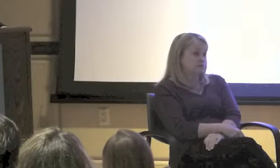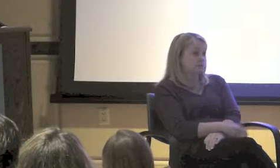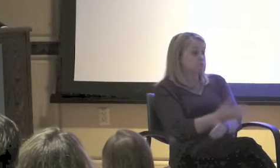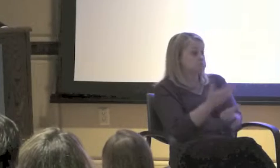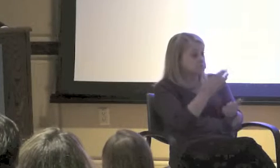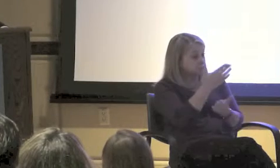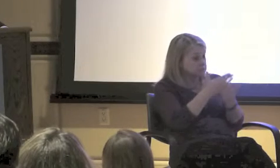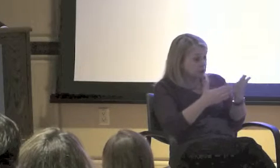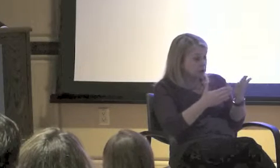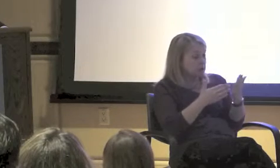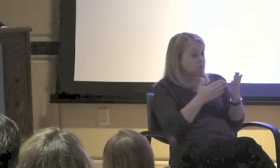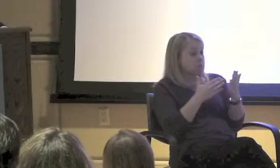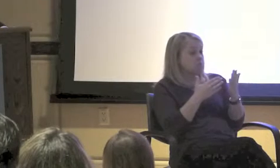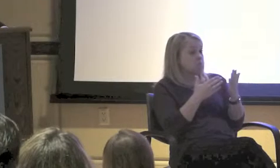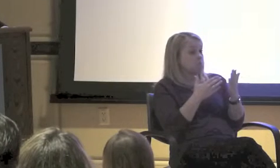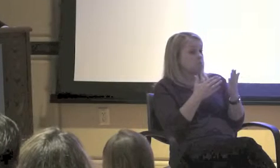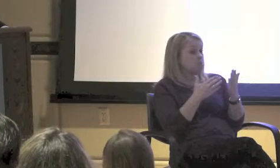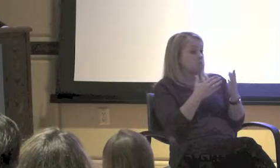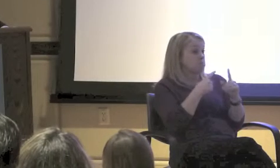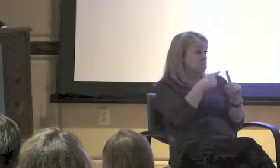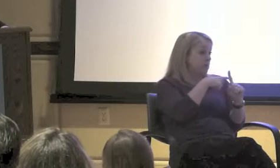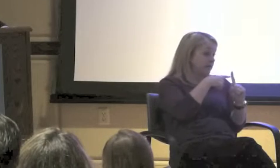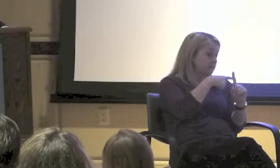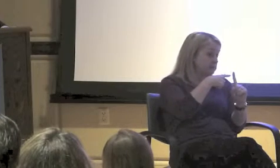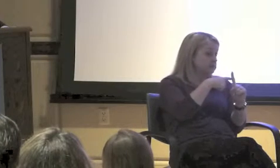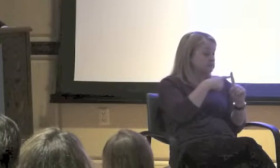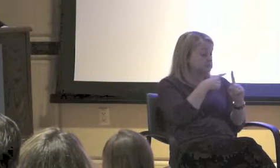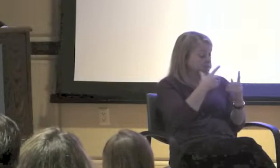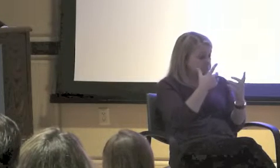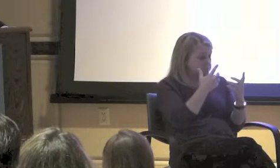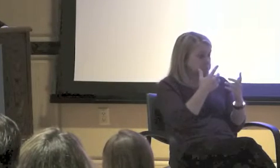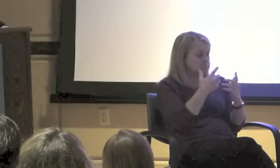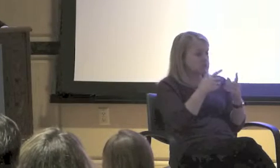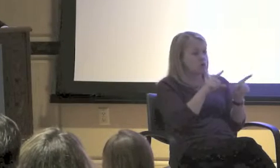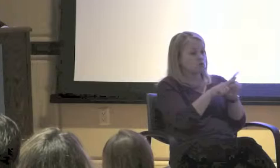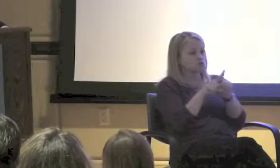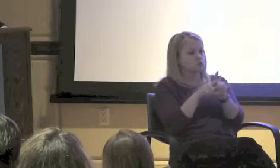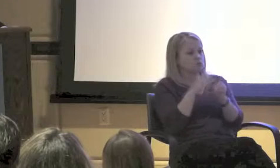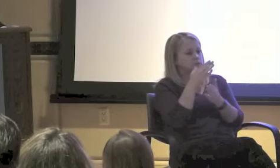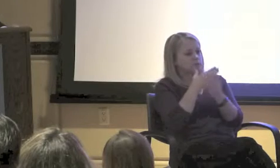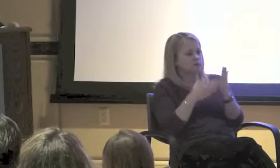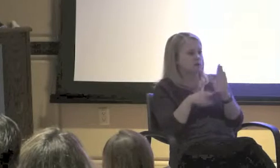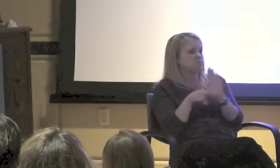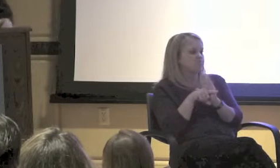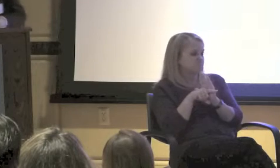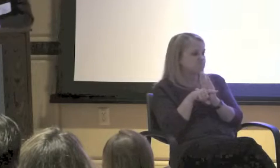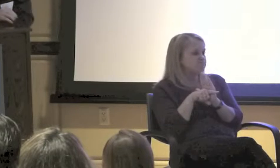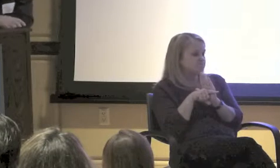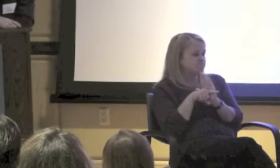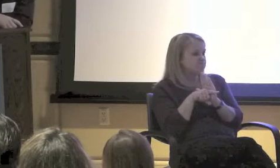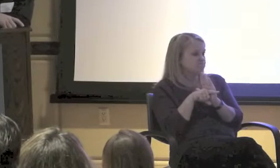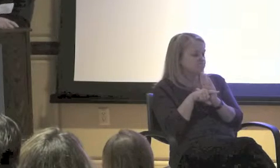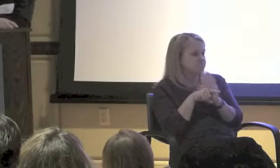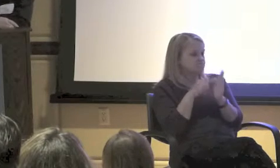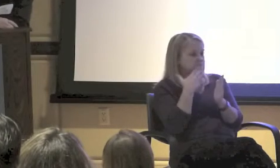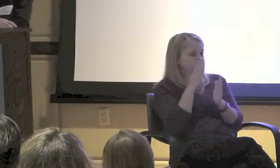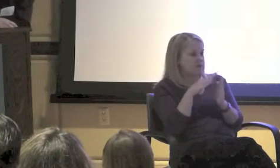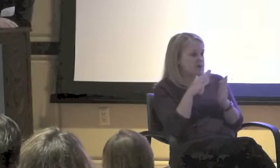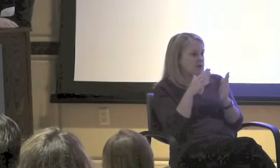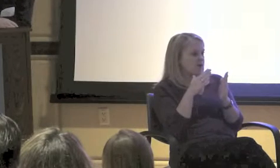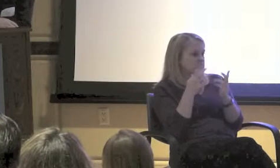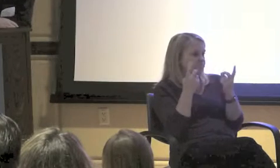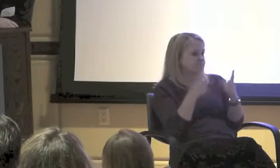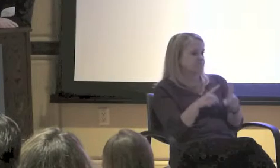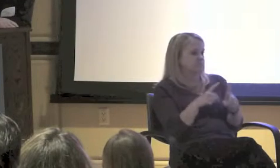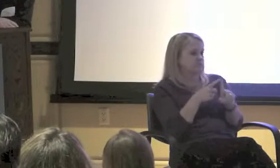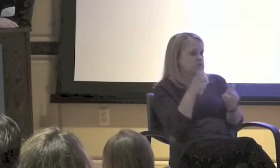There are some long-term, because it's a long-term solution, there are also long-term consequences or side effects